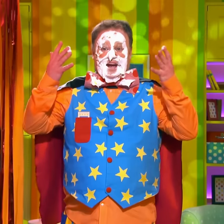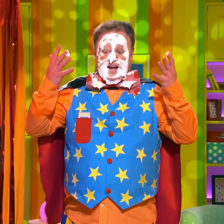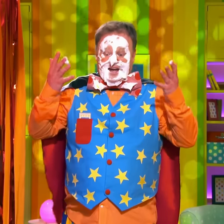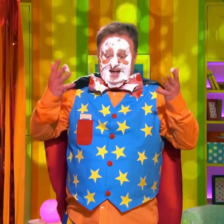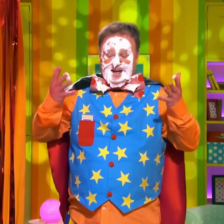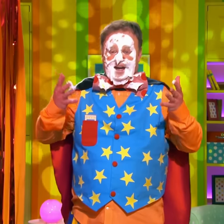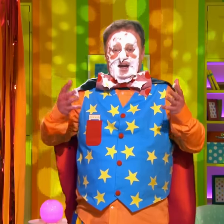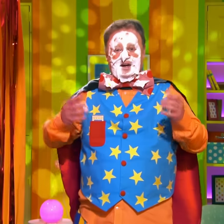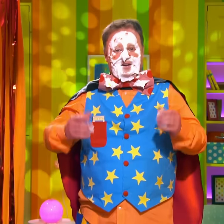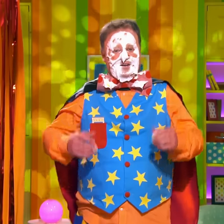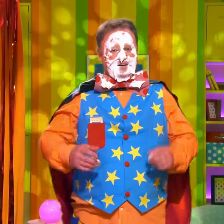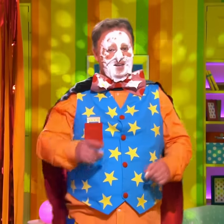You're funny, Mr.